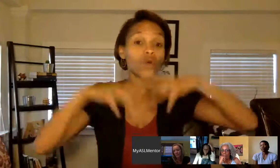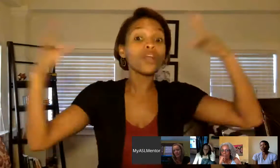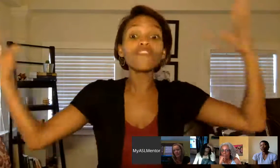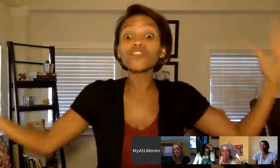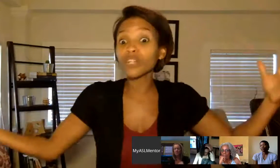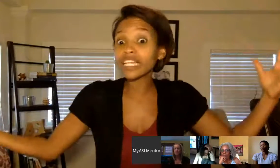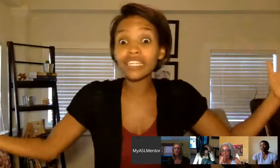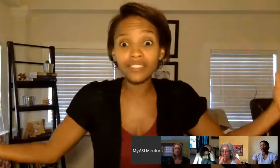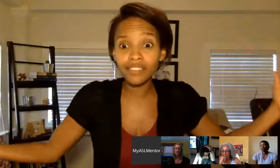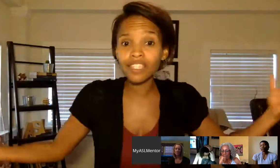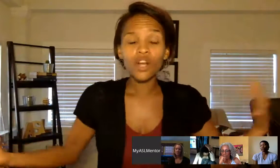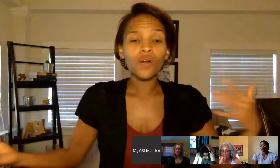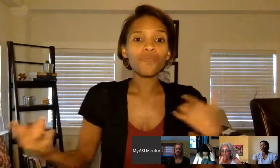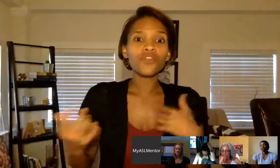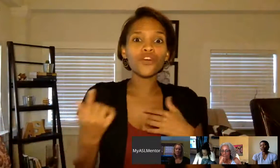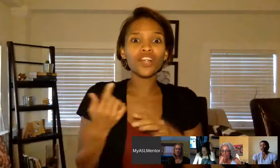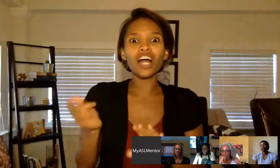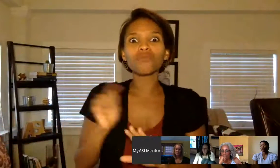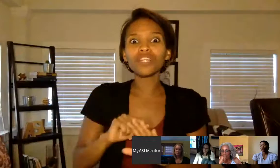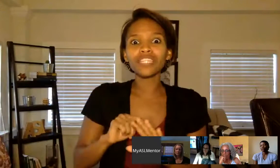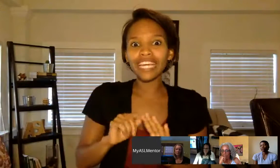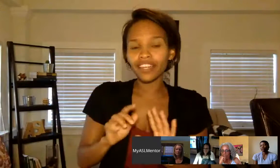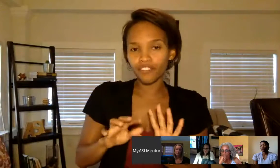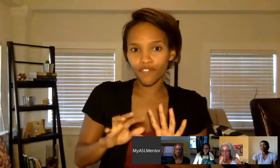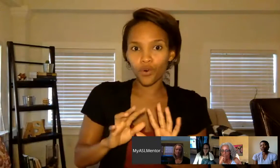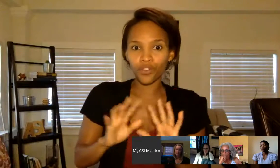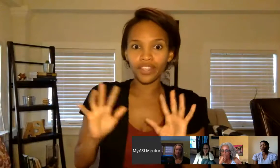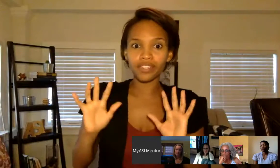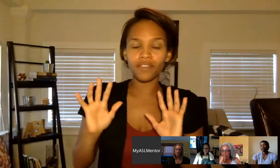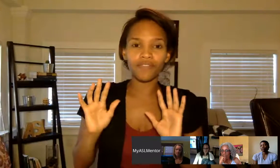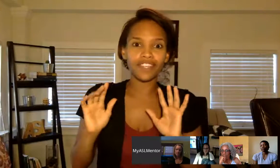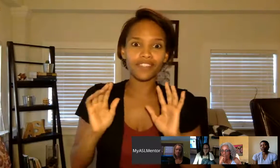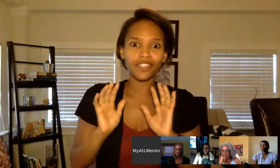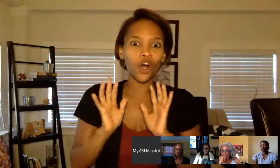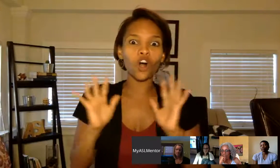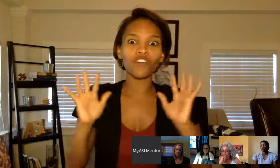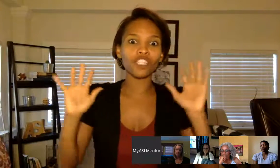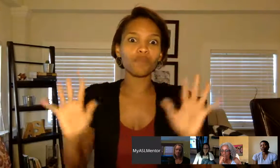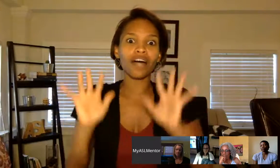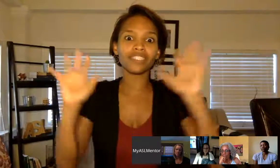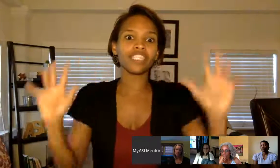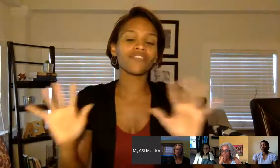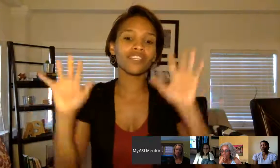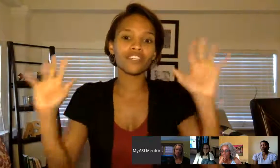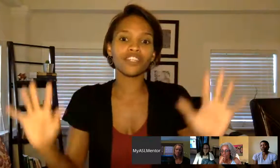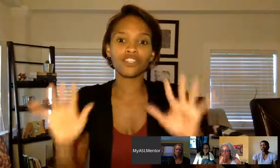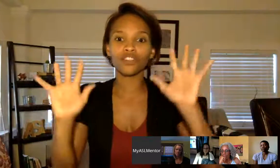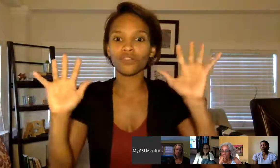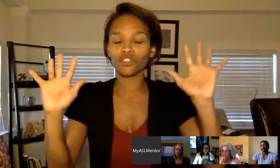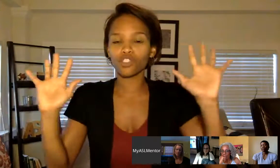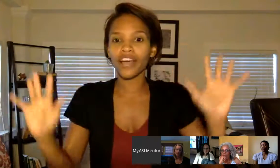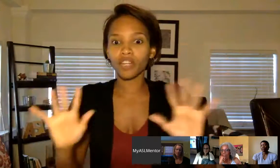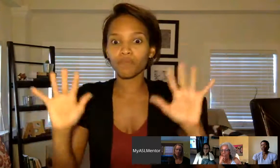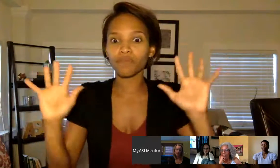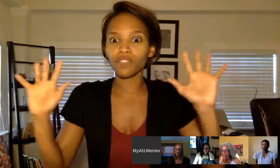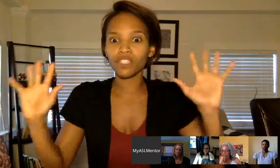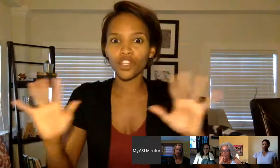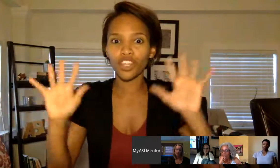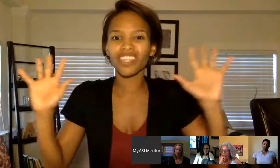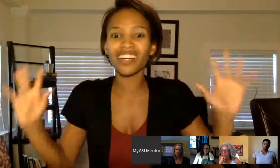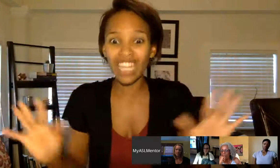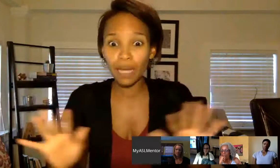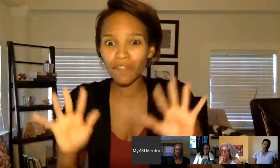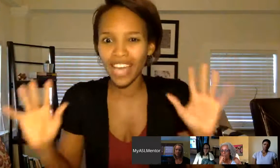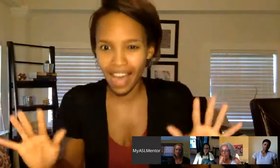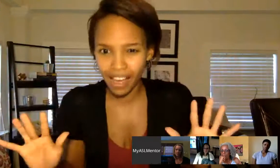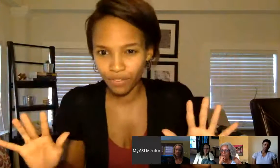have whatever it is. They're not really in it for all this positivity that they're trying to, that